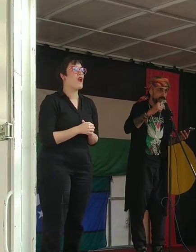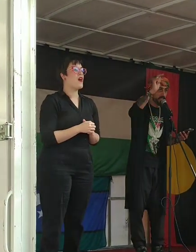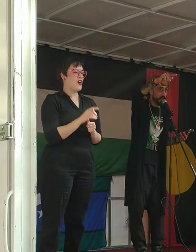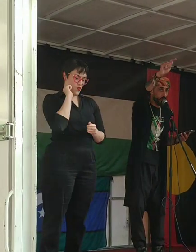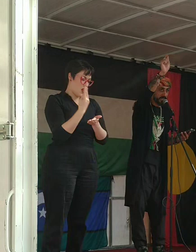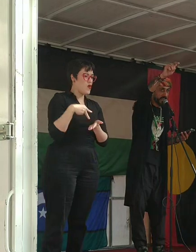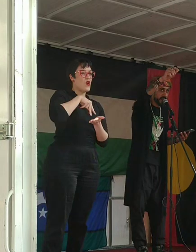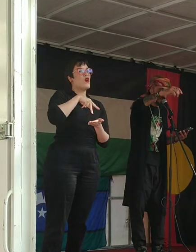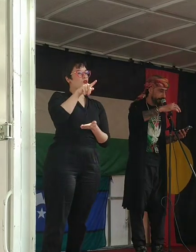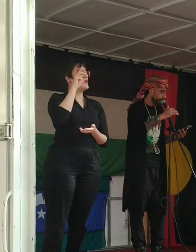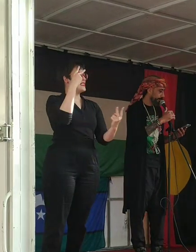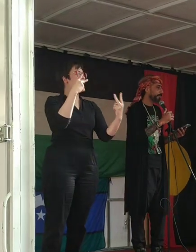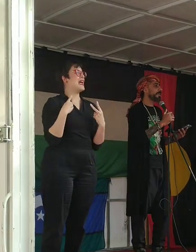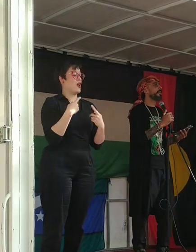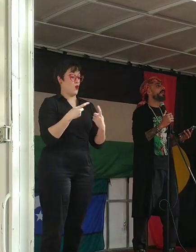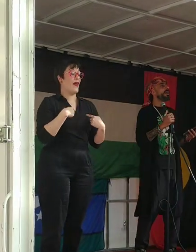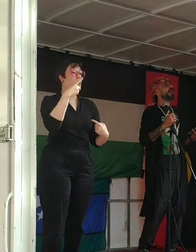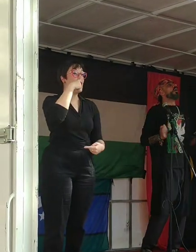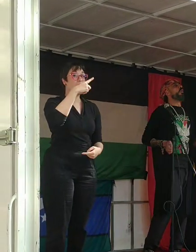We will rise and you will see.